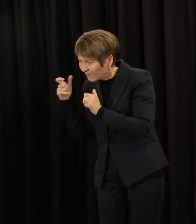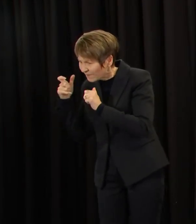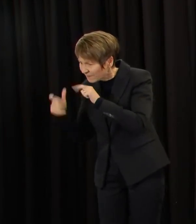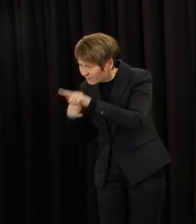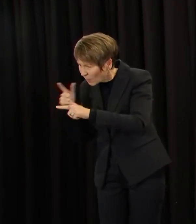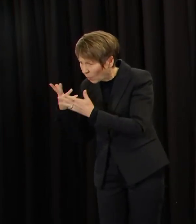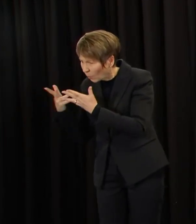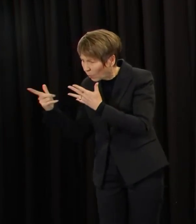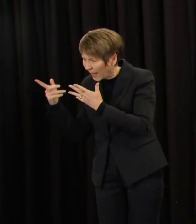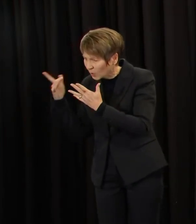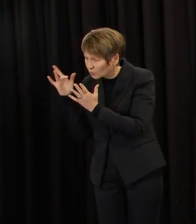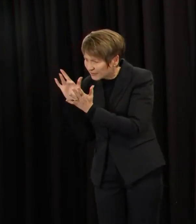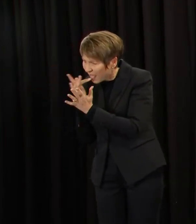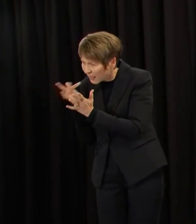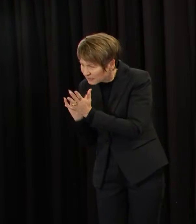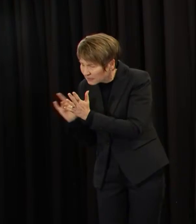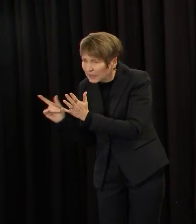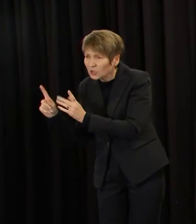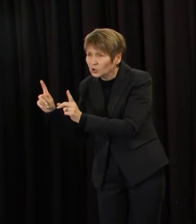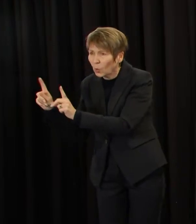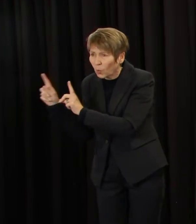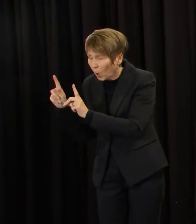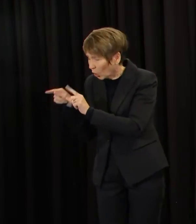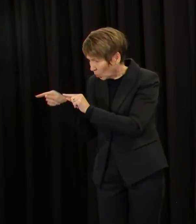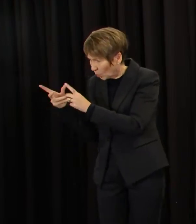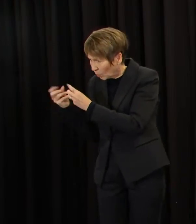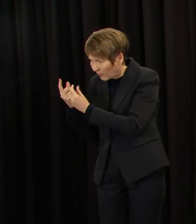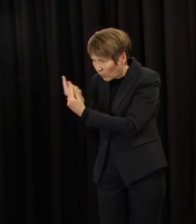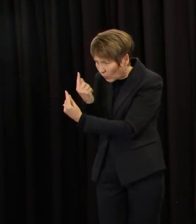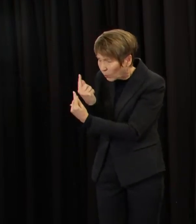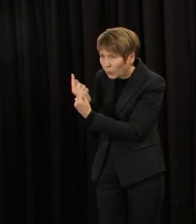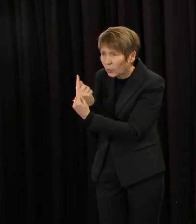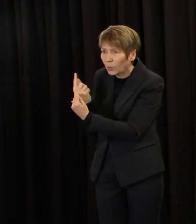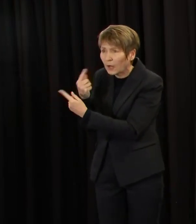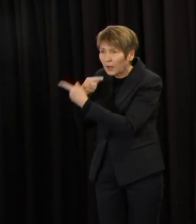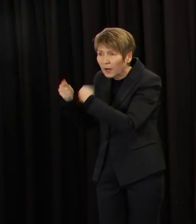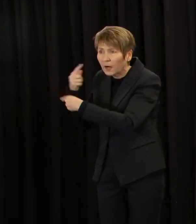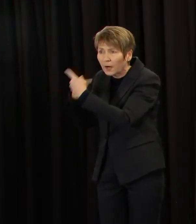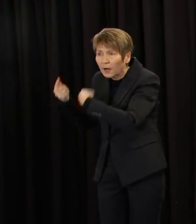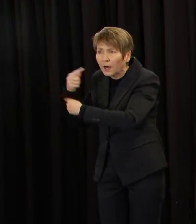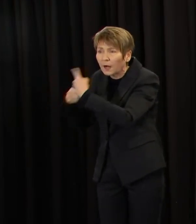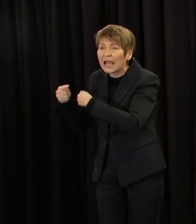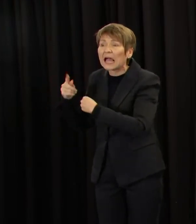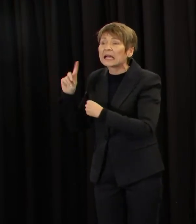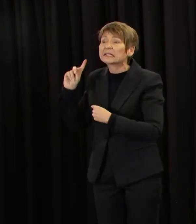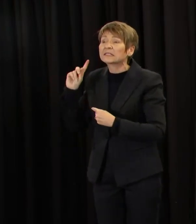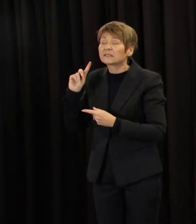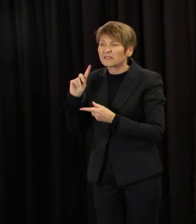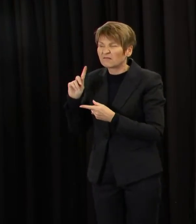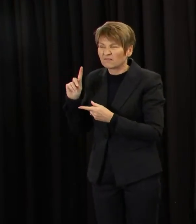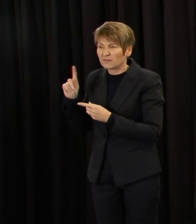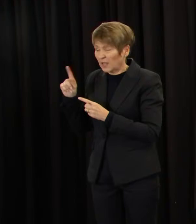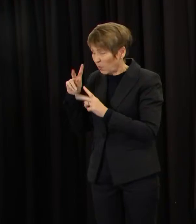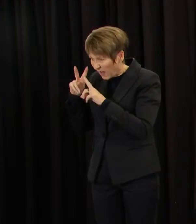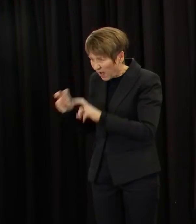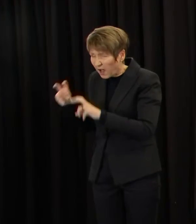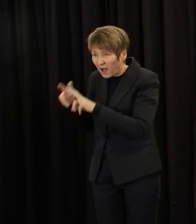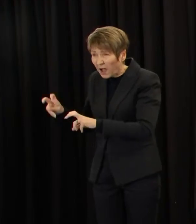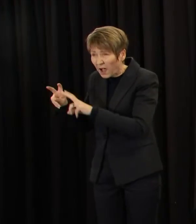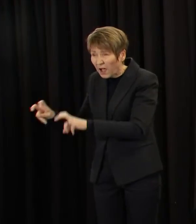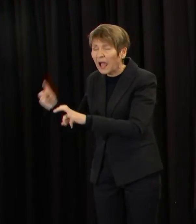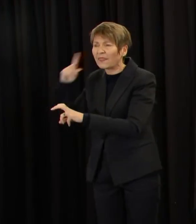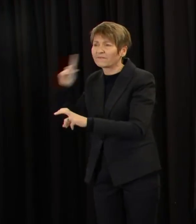have liked to have done, or who have been in contact with other people, and that information hasn't been made available to us until we find them as positives. We've been in